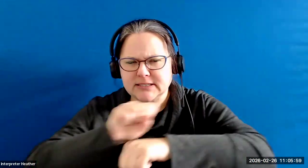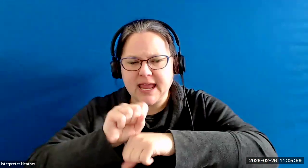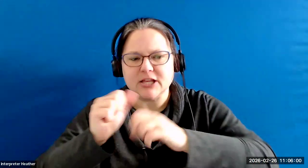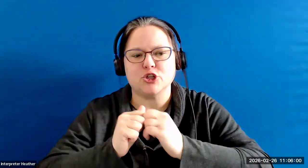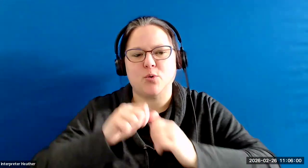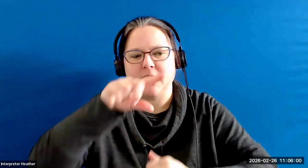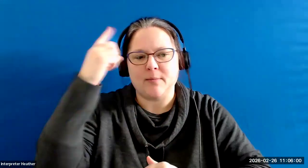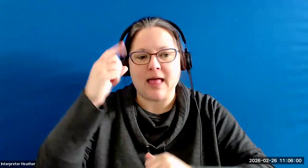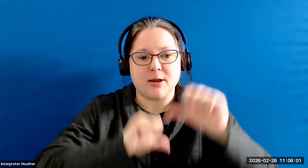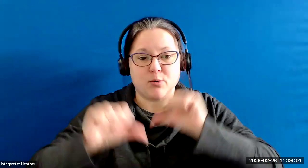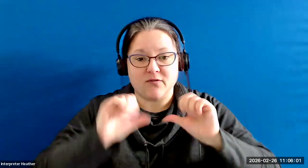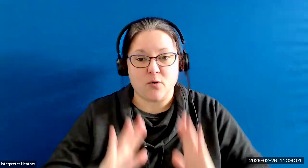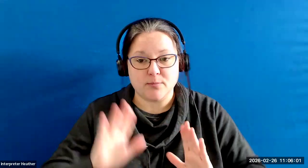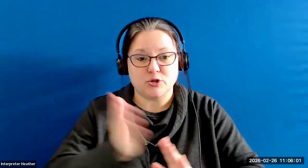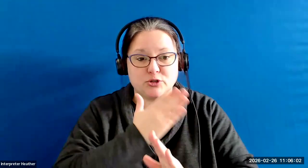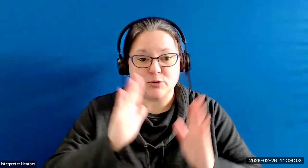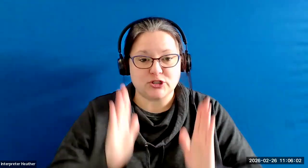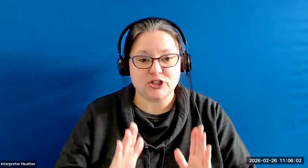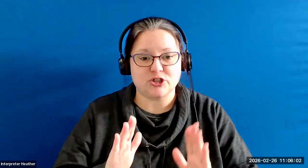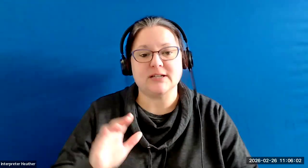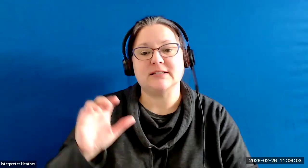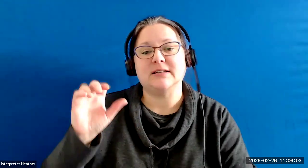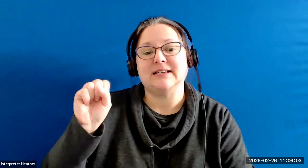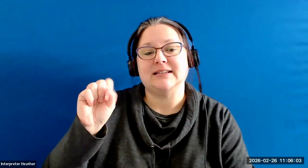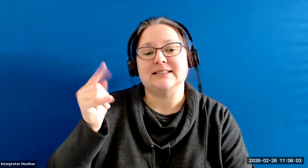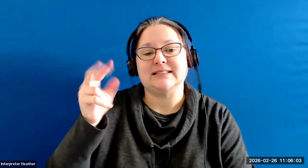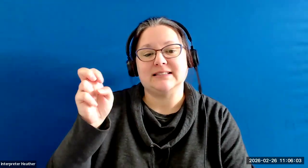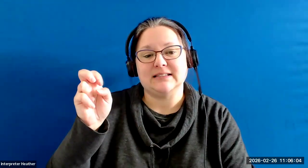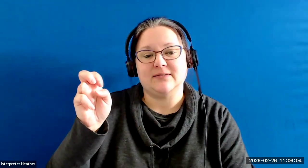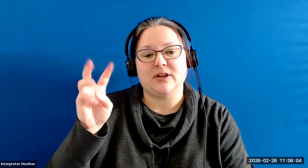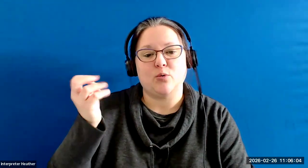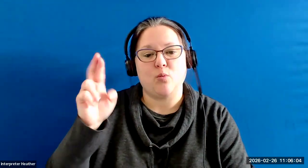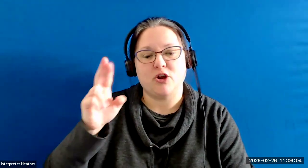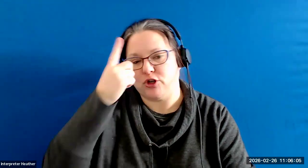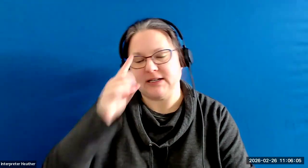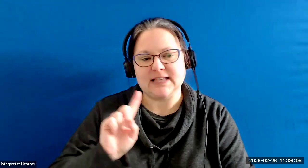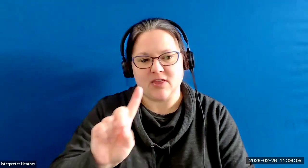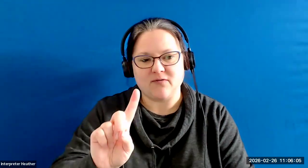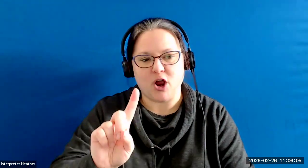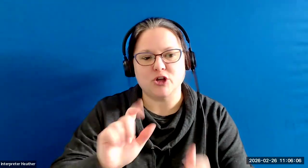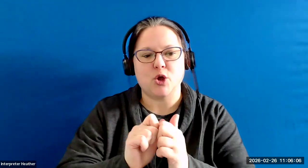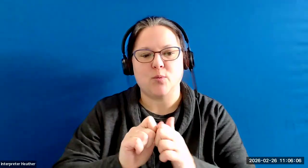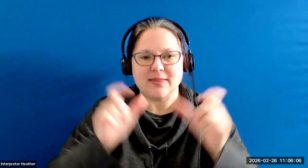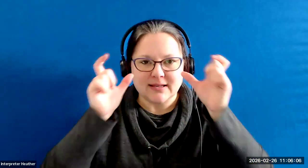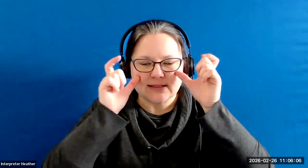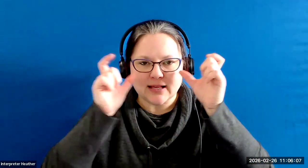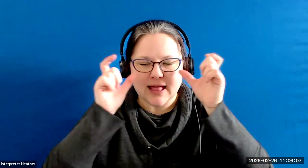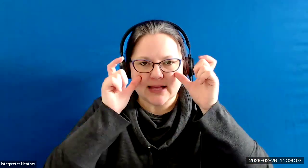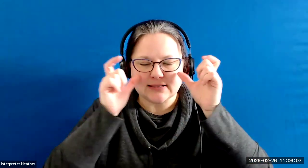performers and musicians. Stevie Wonder is out front in his signature black